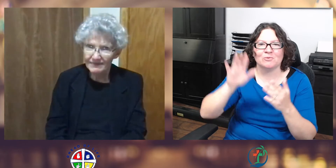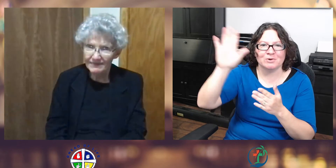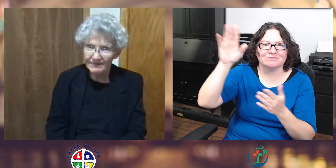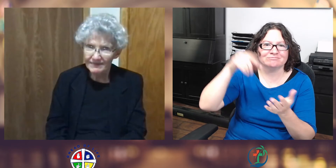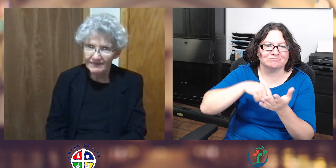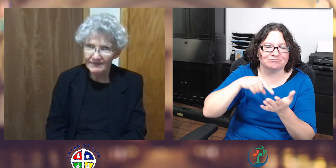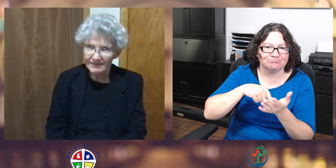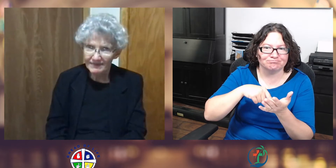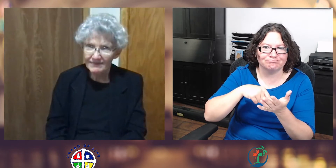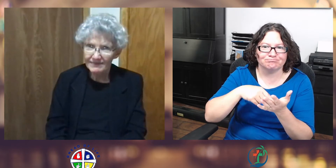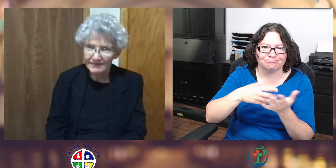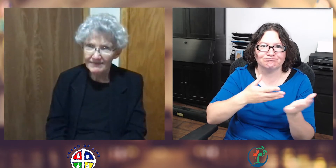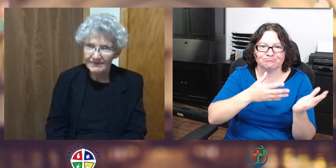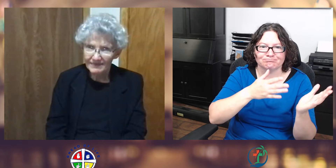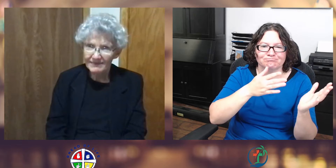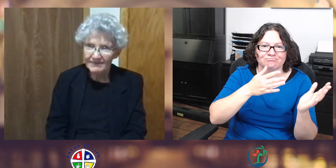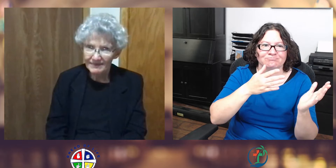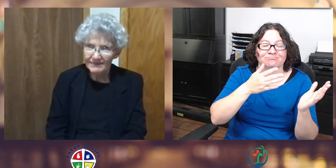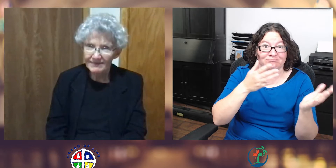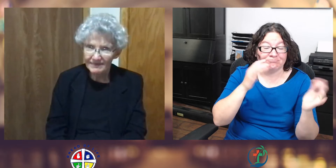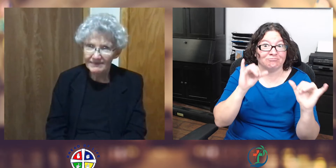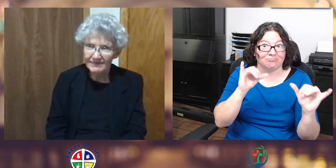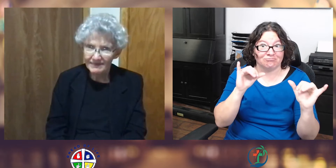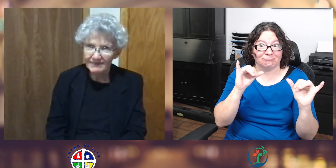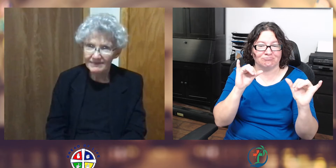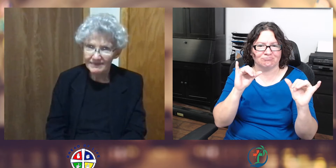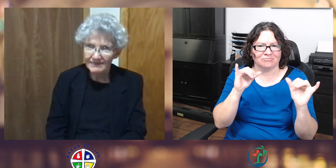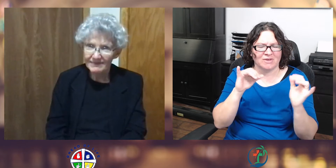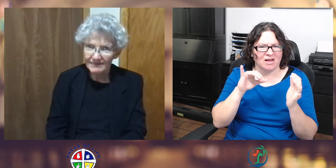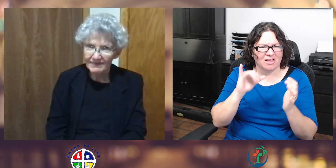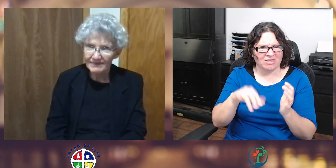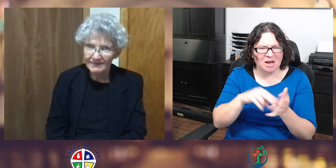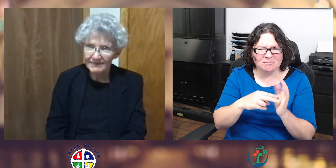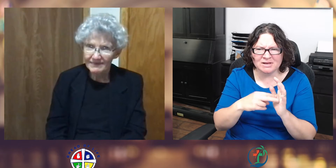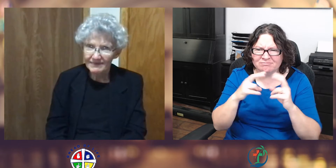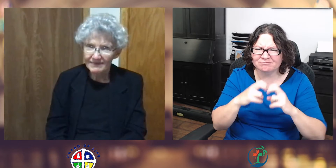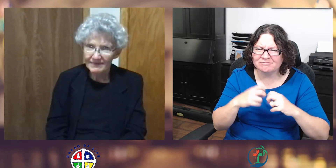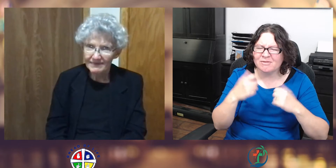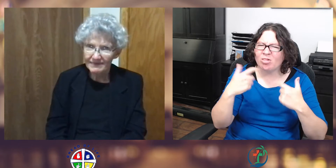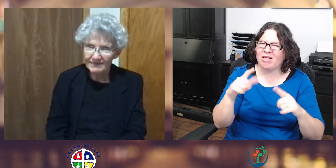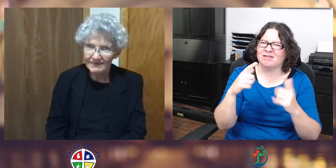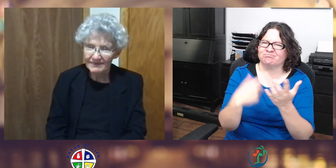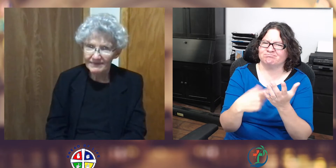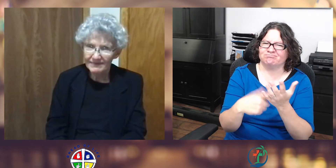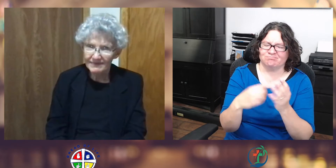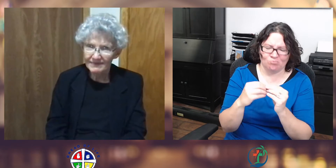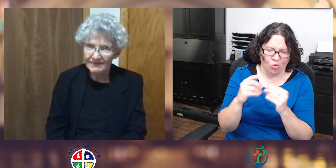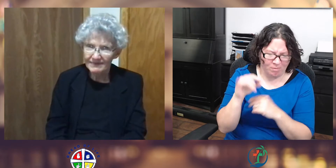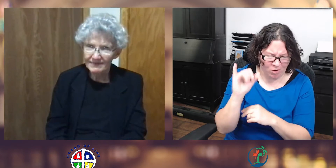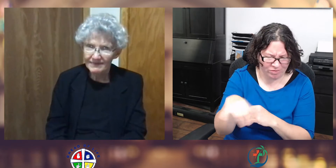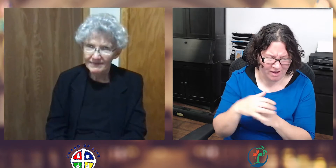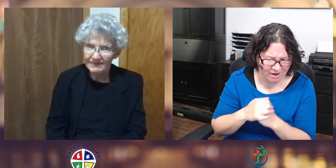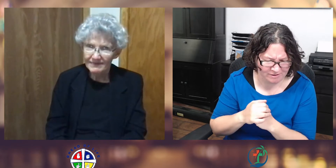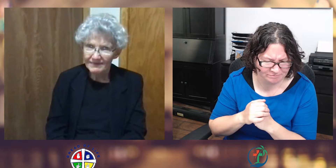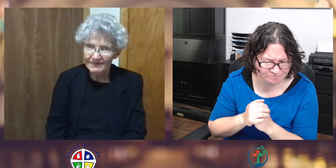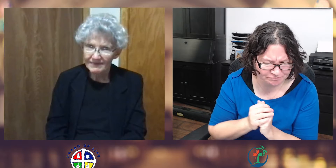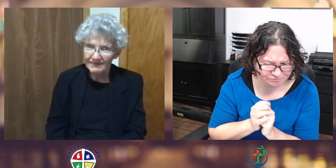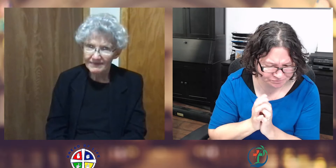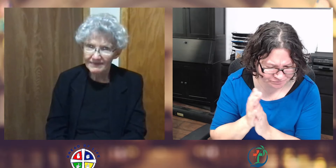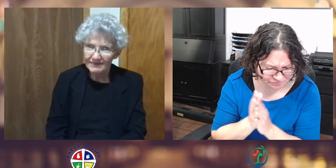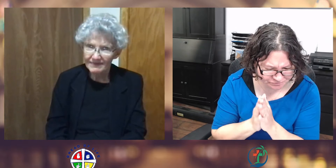It's nothing. I'm still thinking through how to talk about it. That's why I was gone for a couple of days.